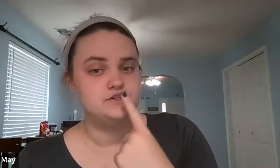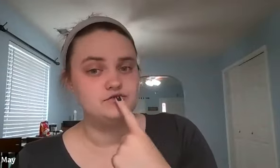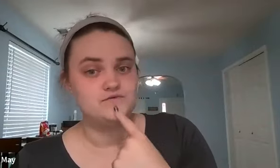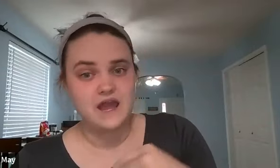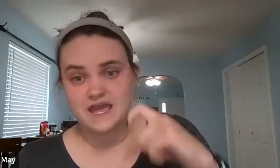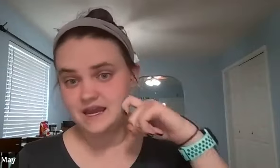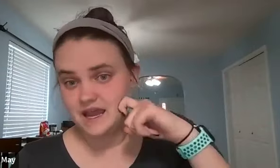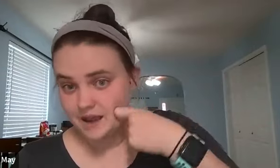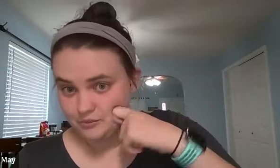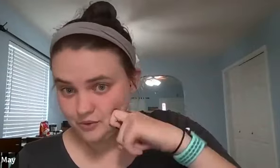So red apple.